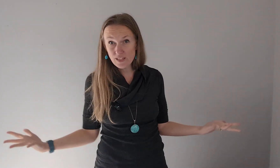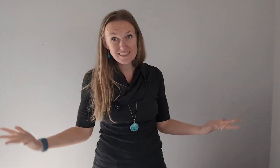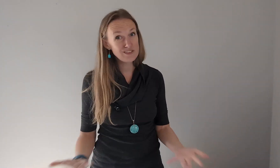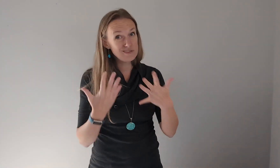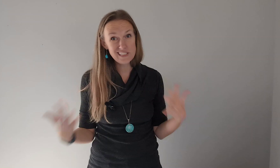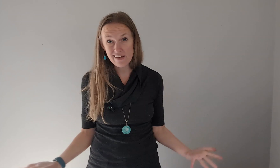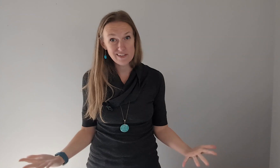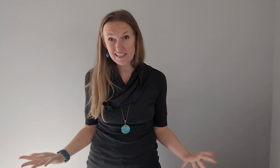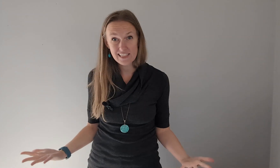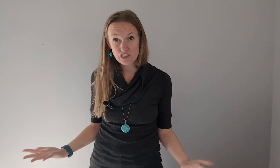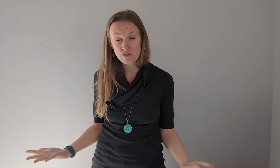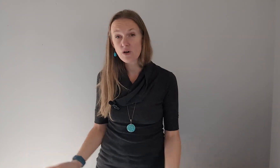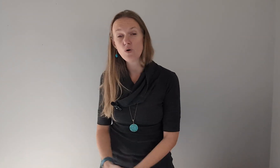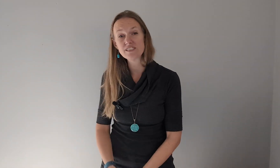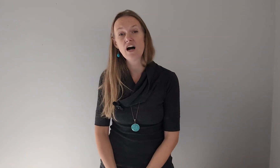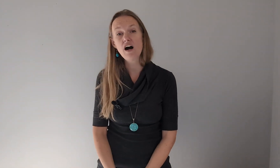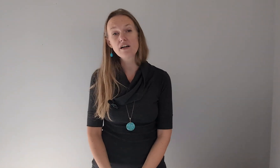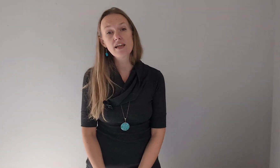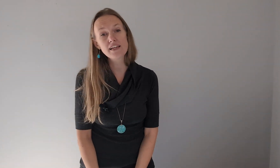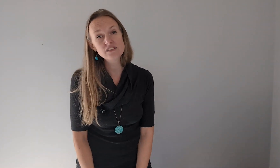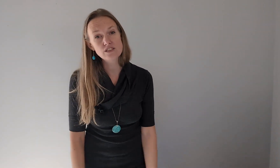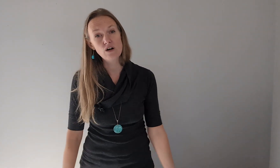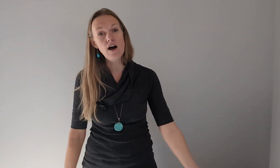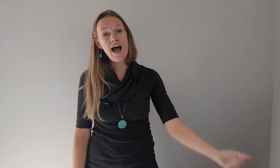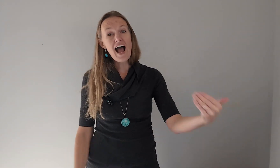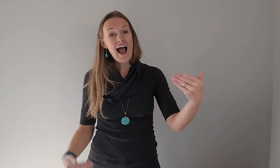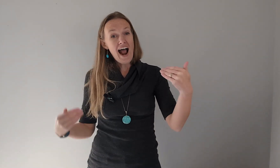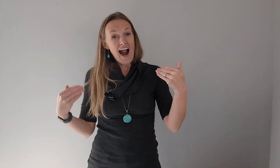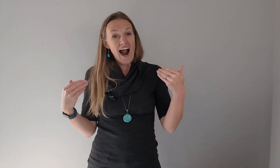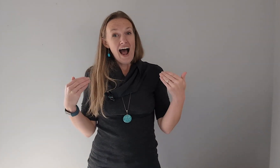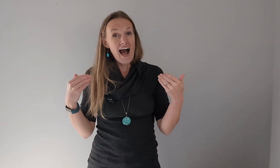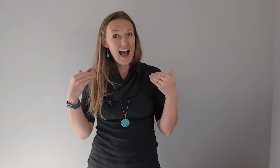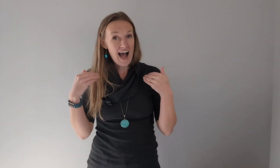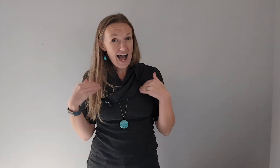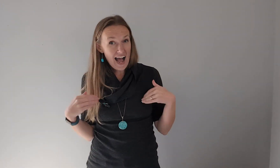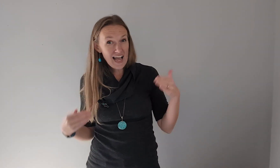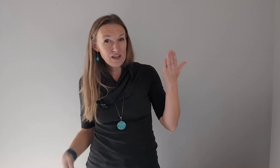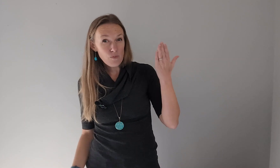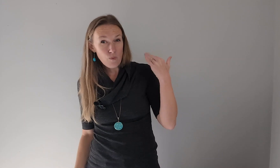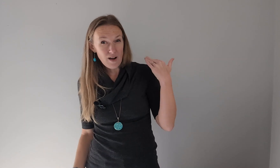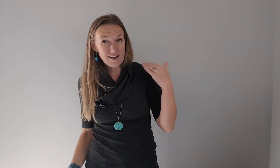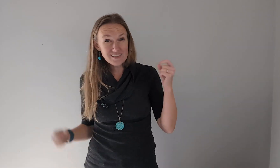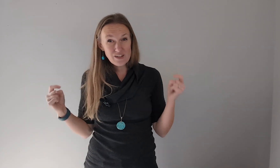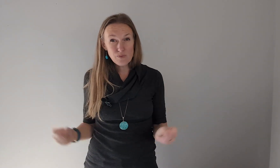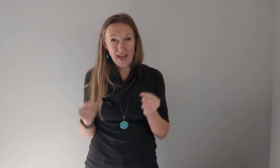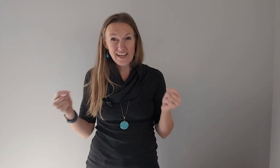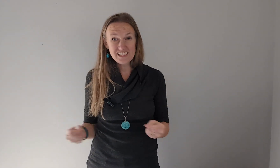this, you definitely can do the whole song. Okay, so I was a